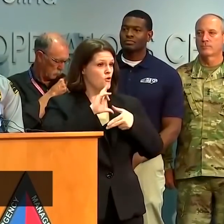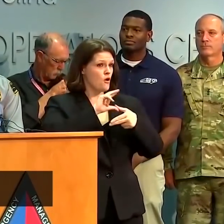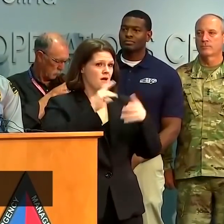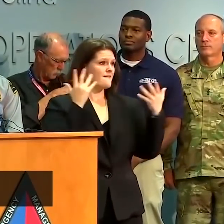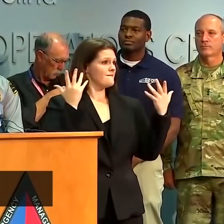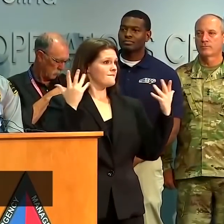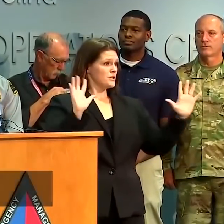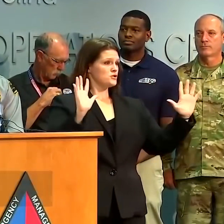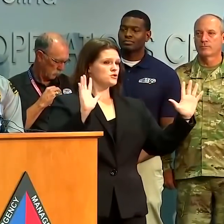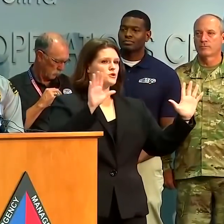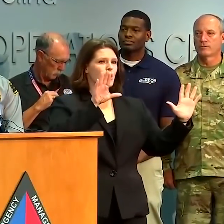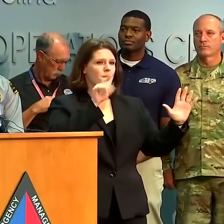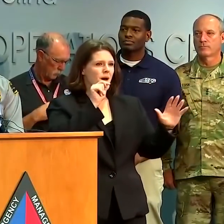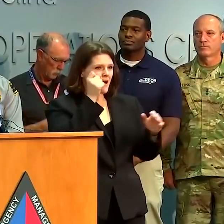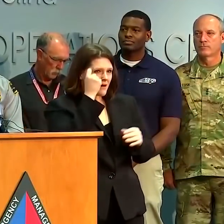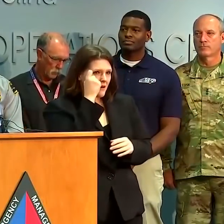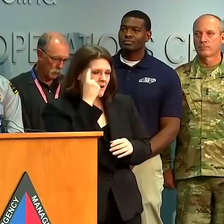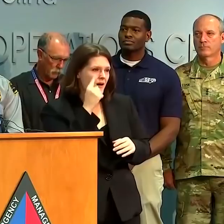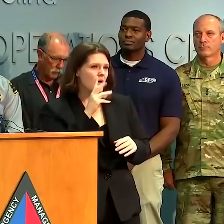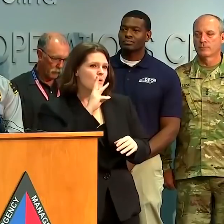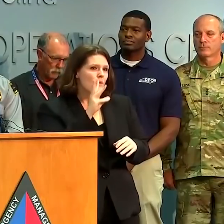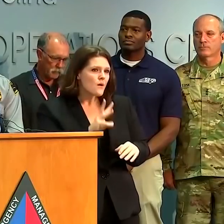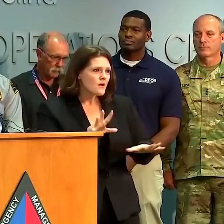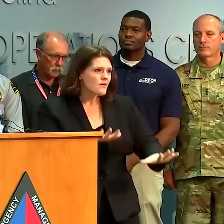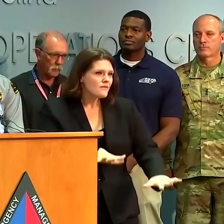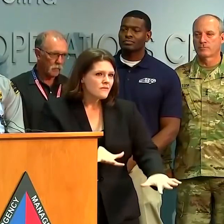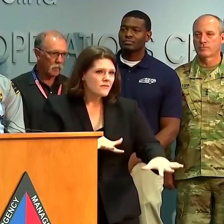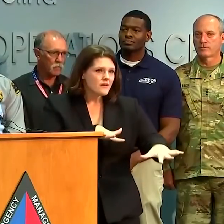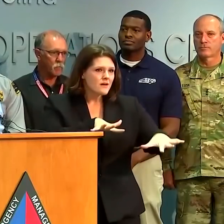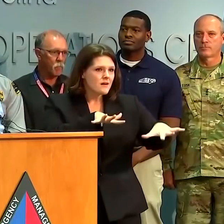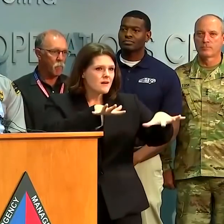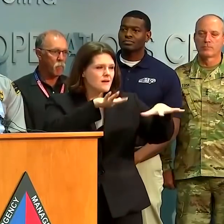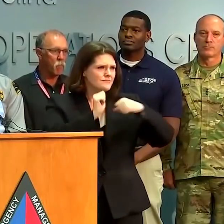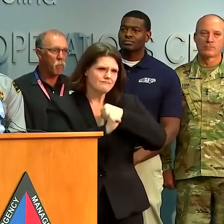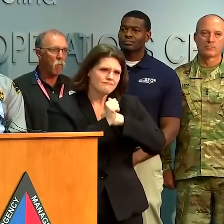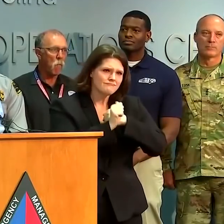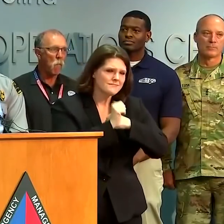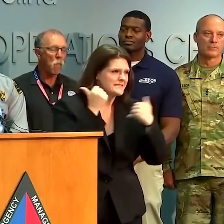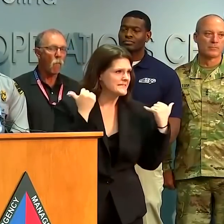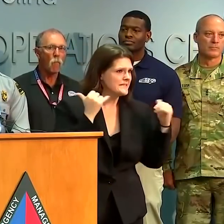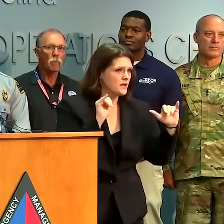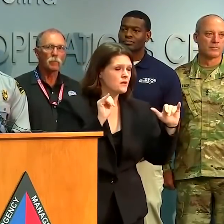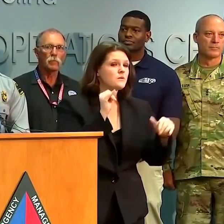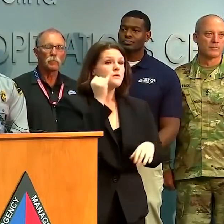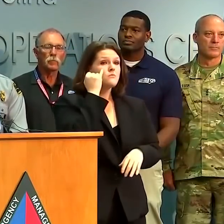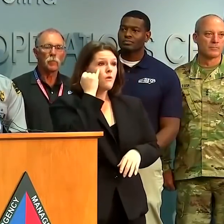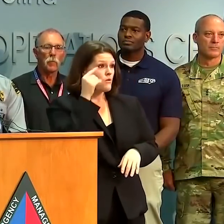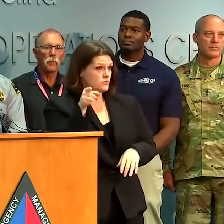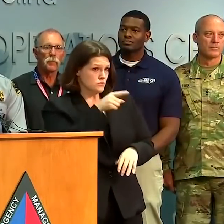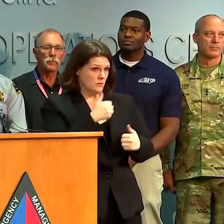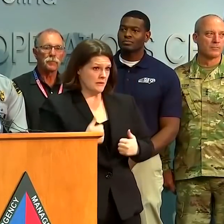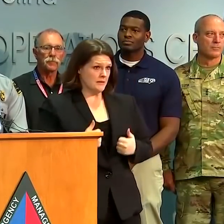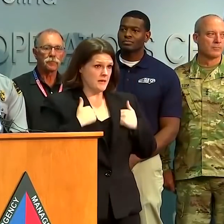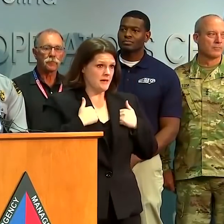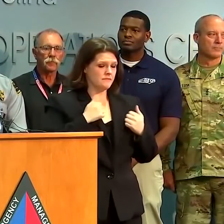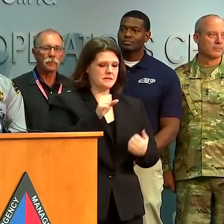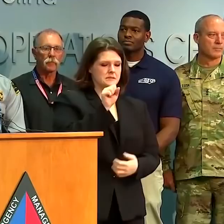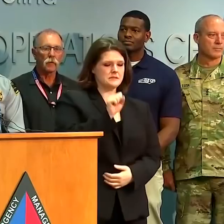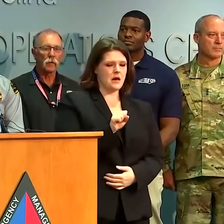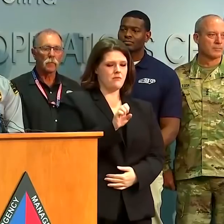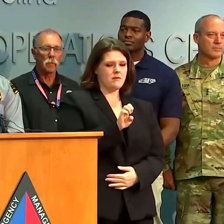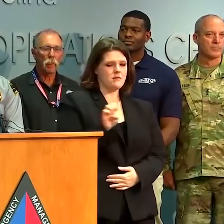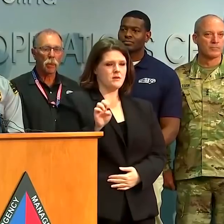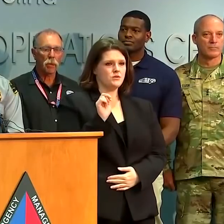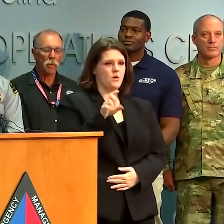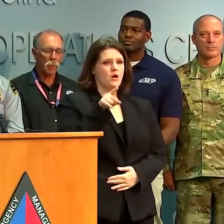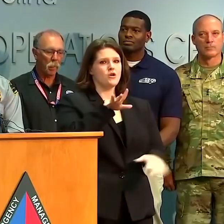its treacherous floodwaters remain. If you live in southeastern North Carolina, don't let your guard